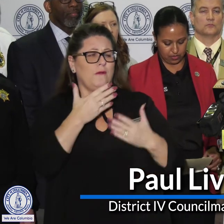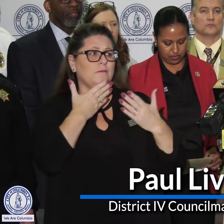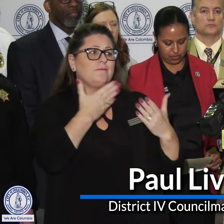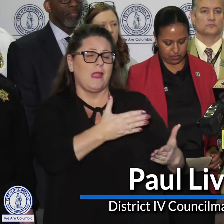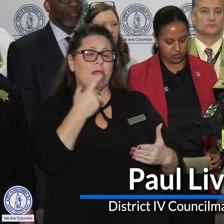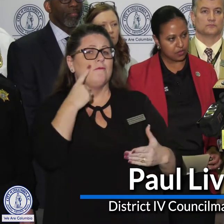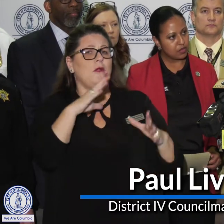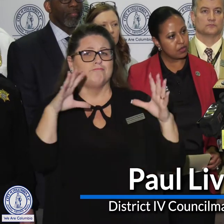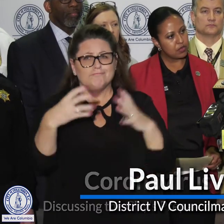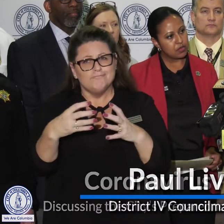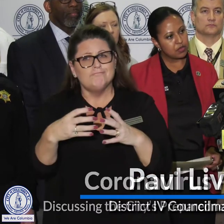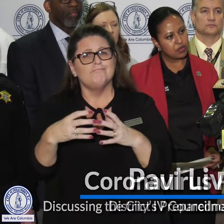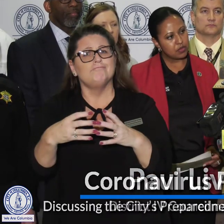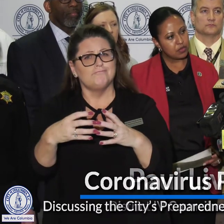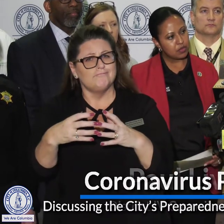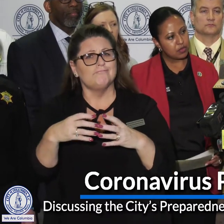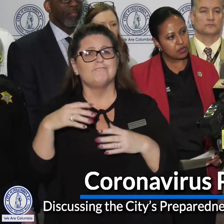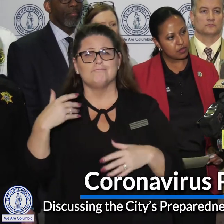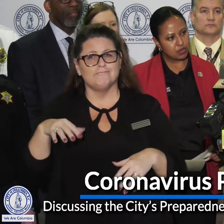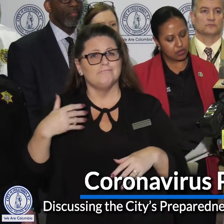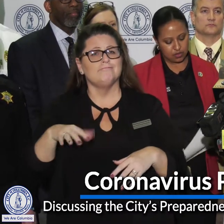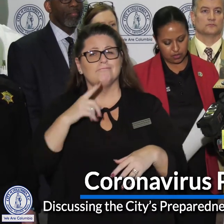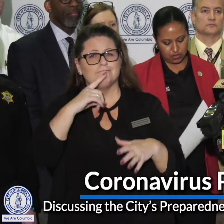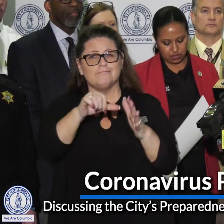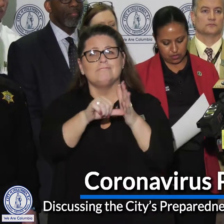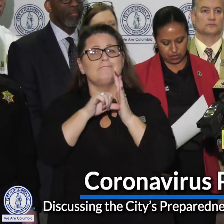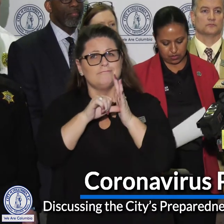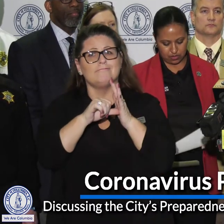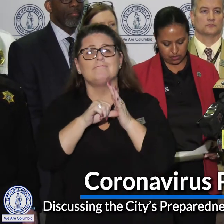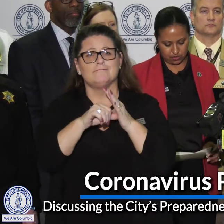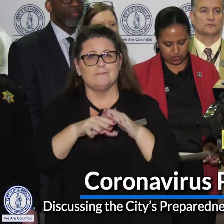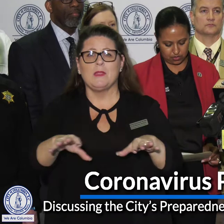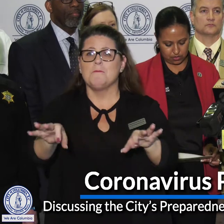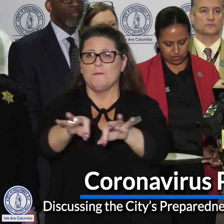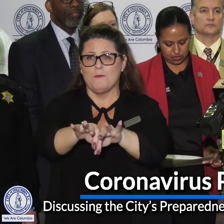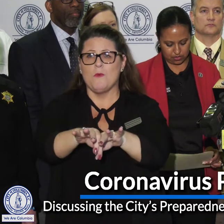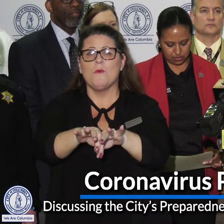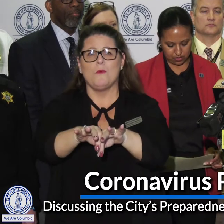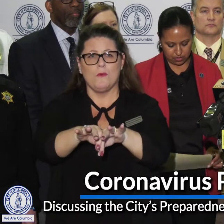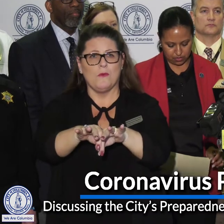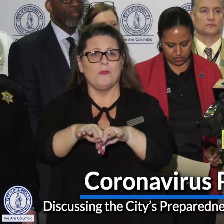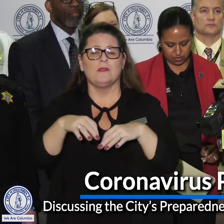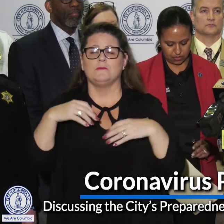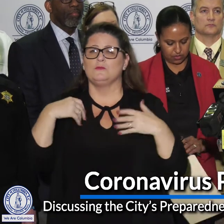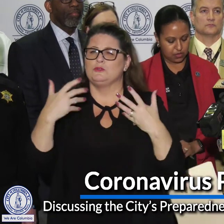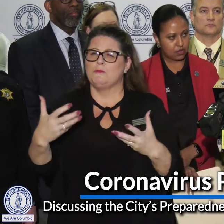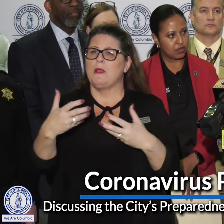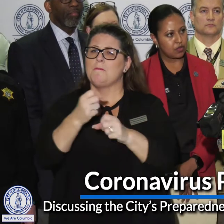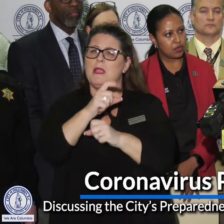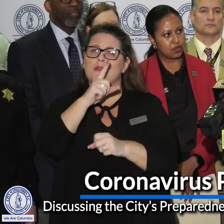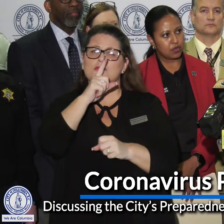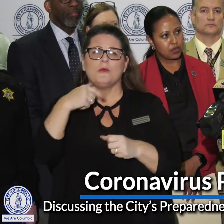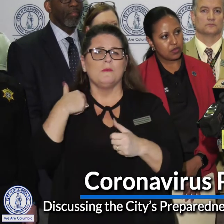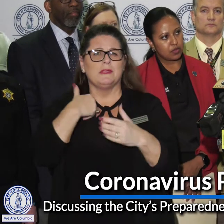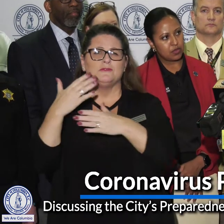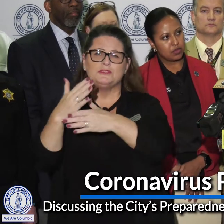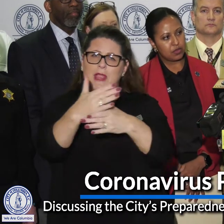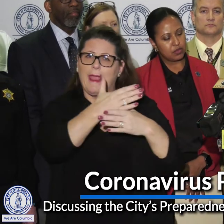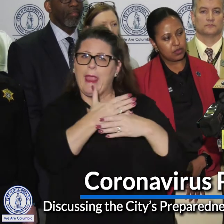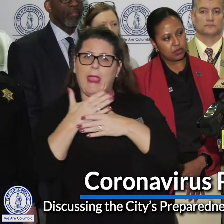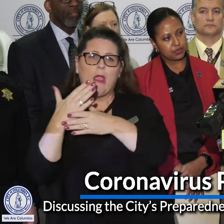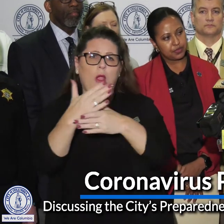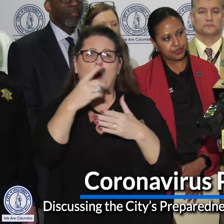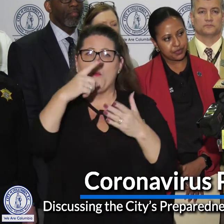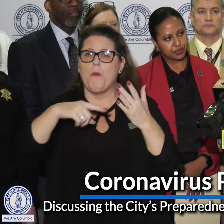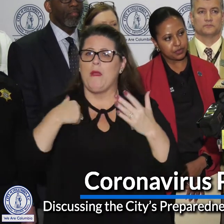the Midlands. Mayor, I believe that's significantly important. For an opportunity for us to just simply share our resources, talk about what resources are